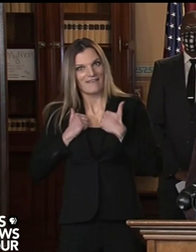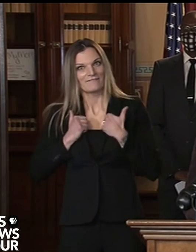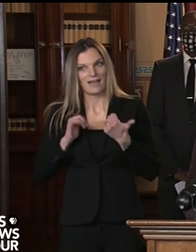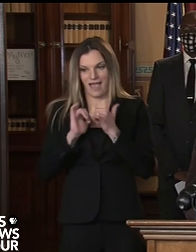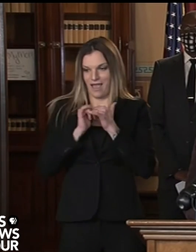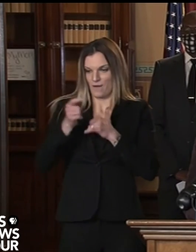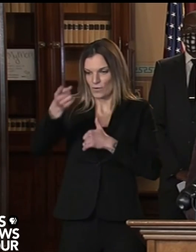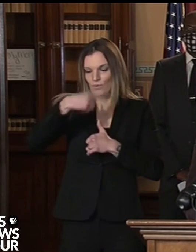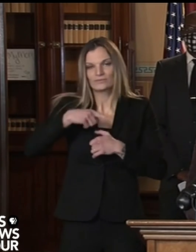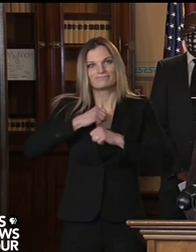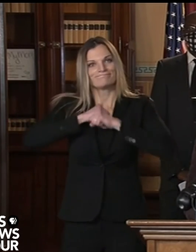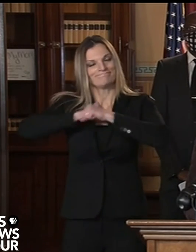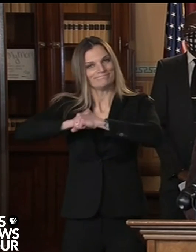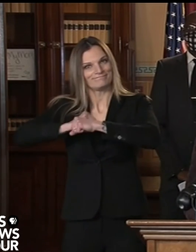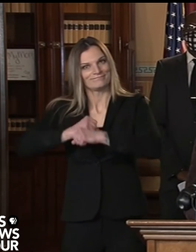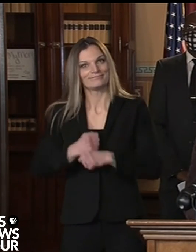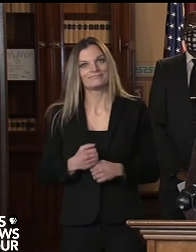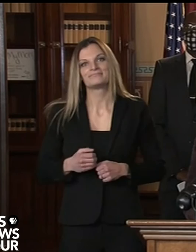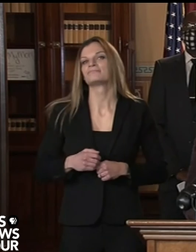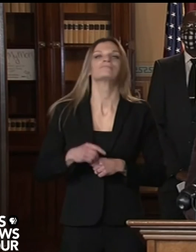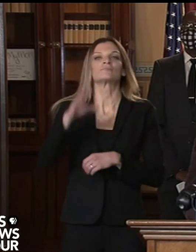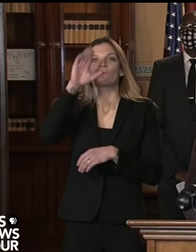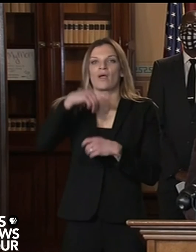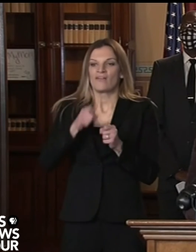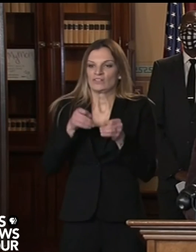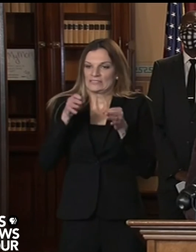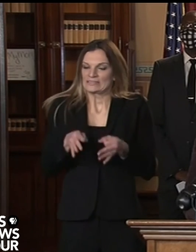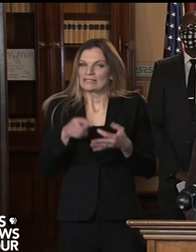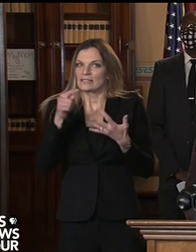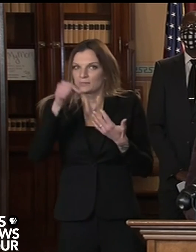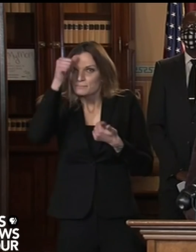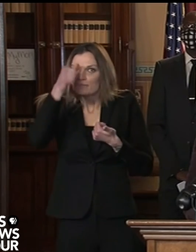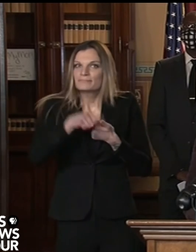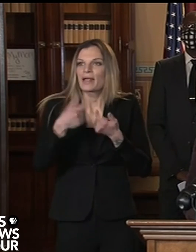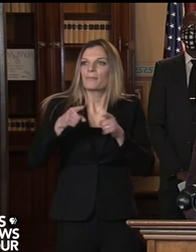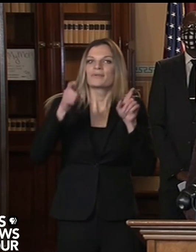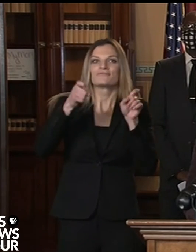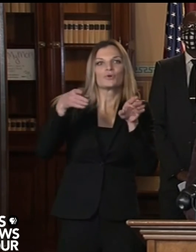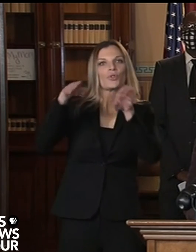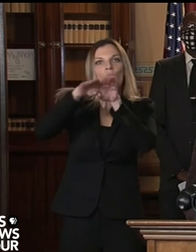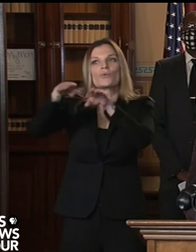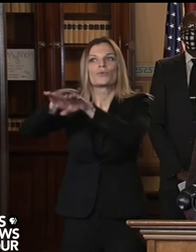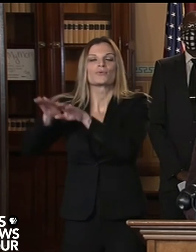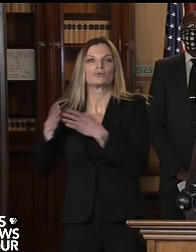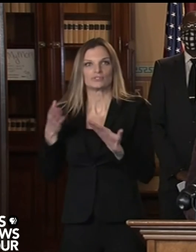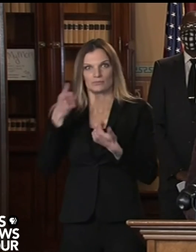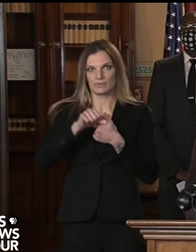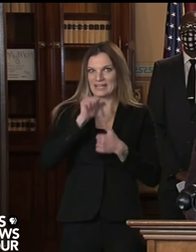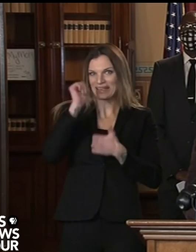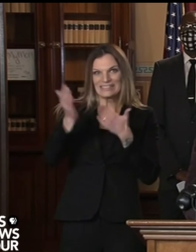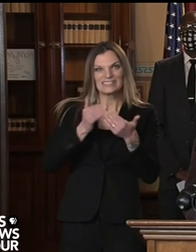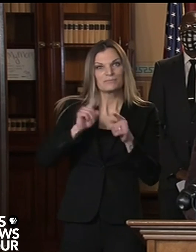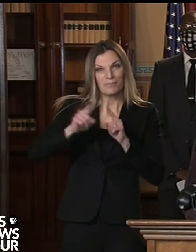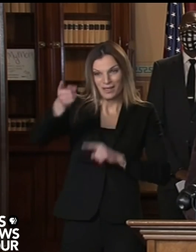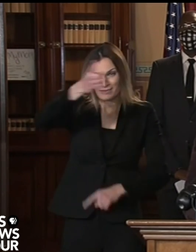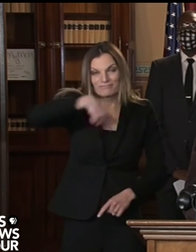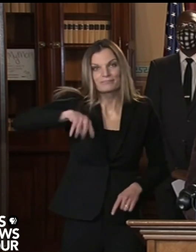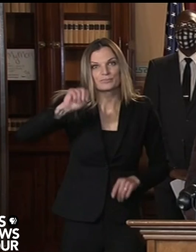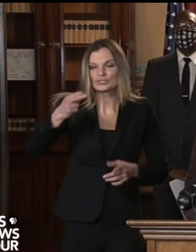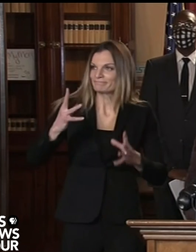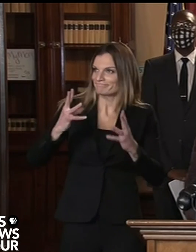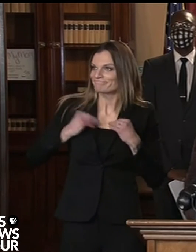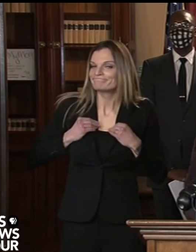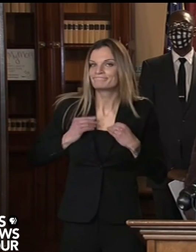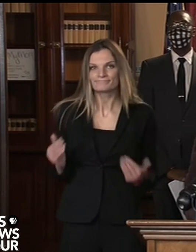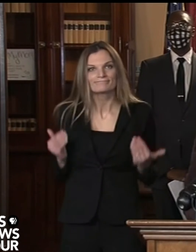collective action. Of course, we had to make a lot of hard decisions here in state government, but it was the people of Michigan that rose to the challenge. We